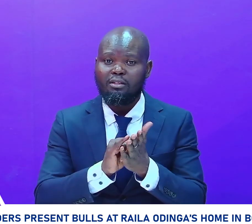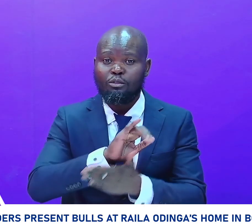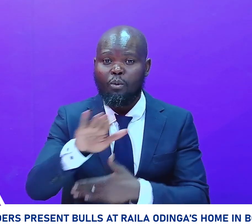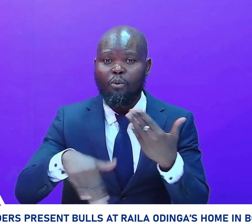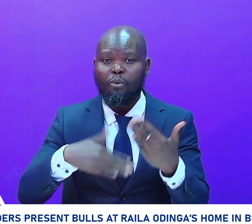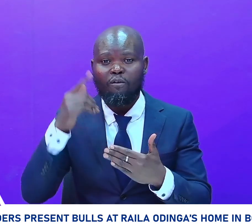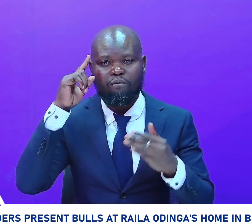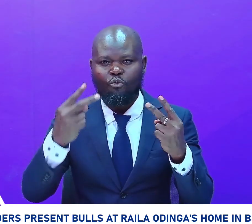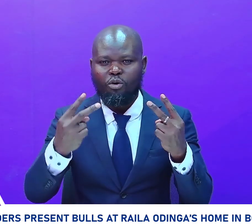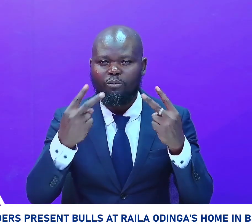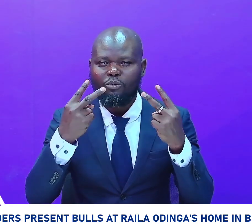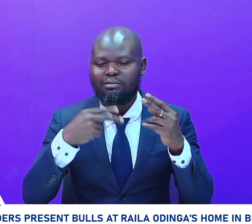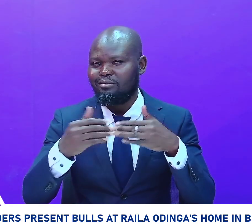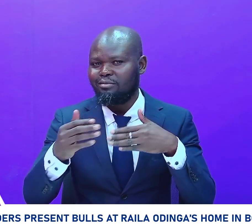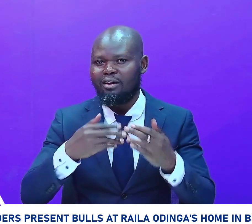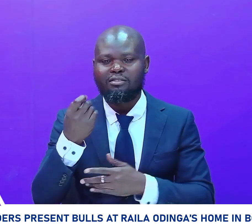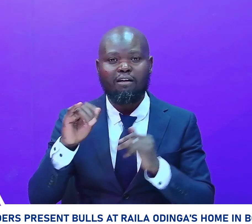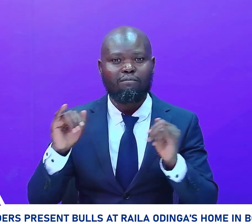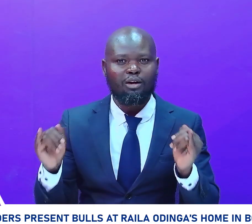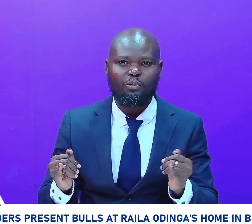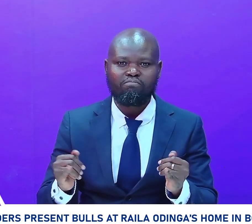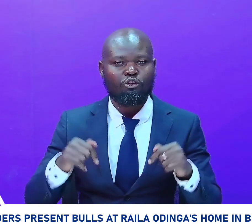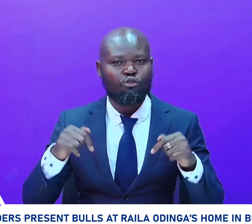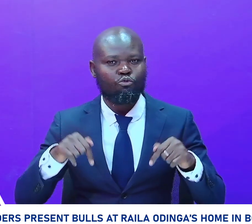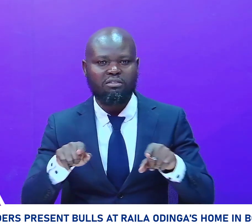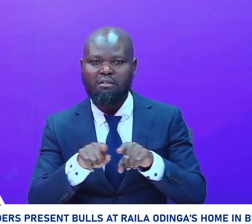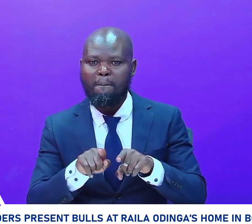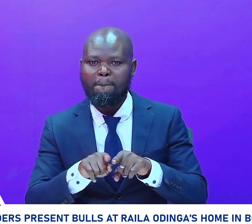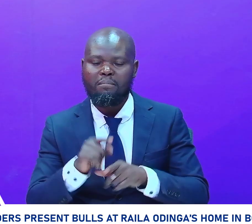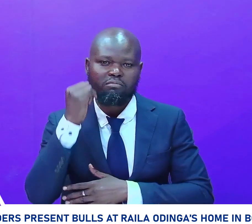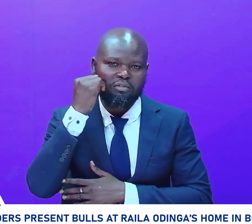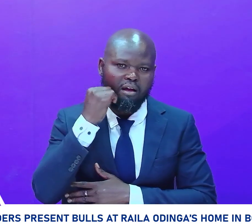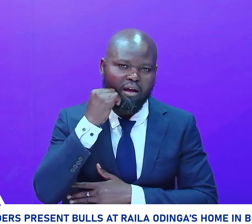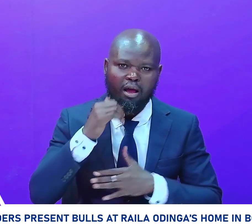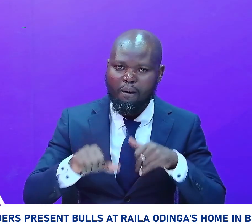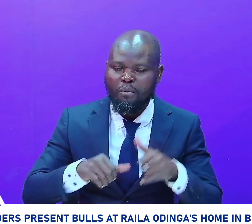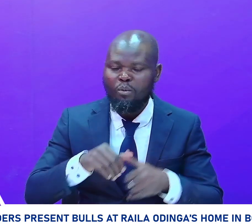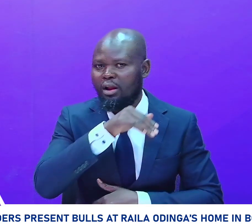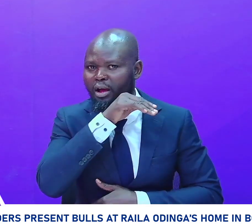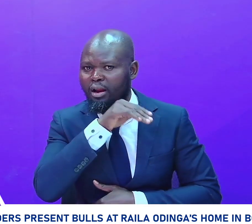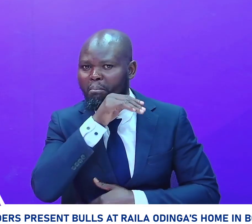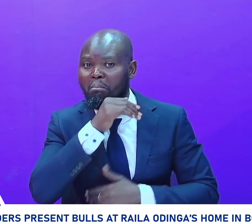Now, we've come to the end of the news making headlines. Thank you for joining us here at Science TV News. I have been your host. We are